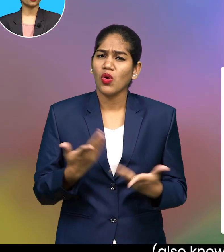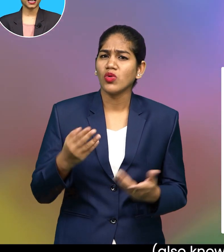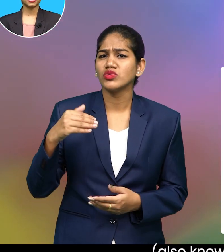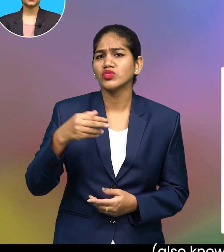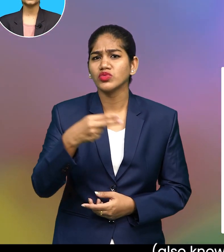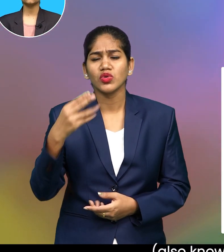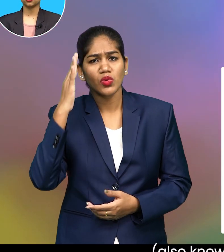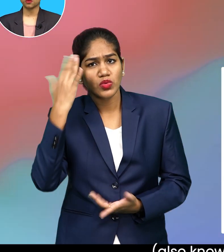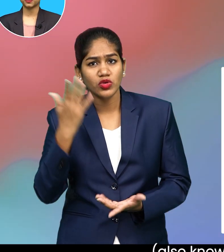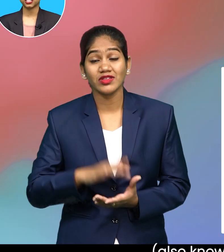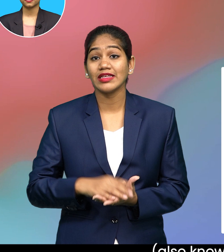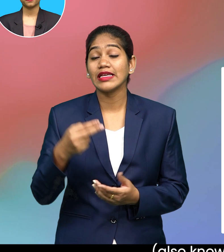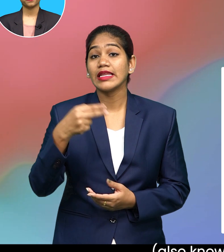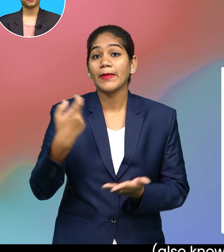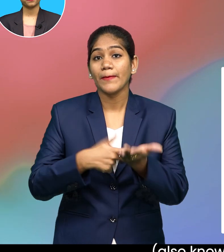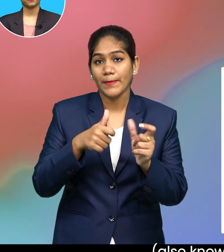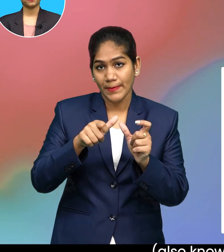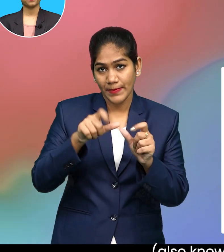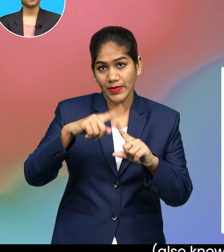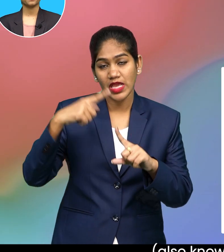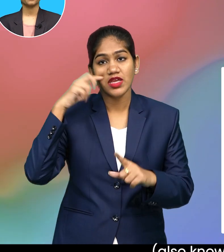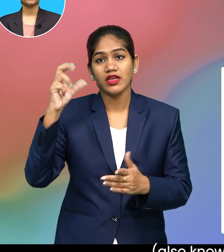also known as ration shops,